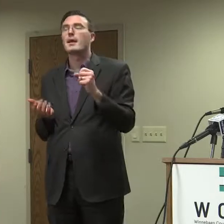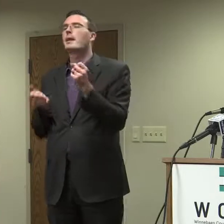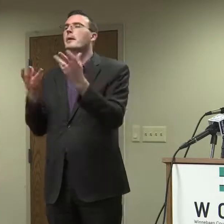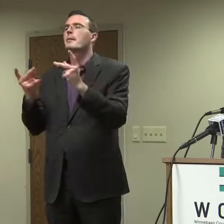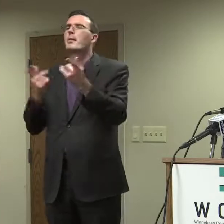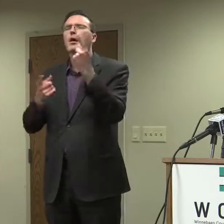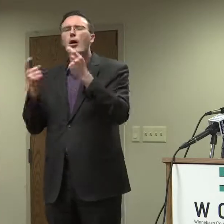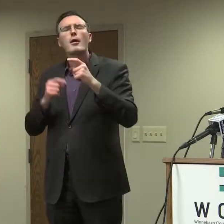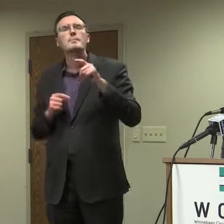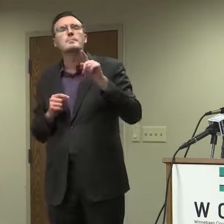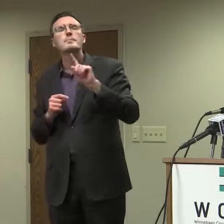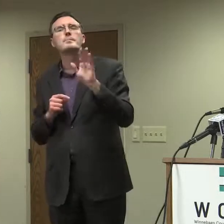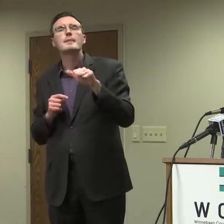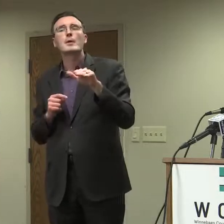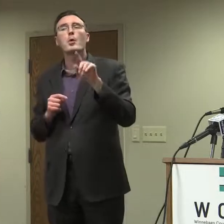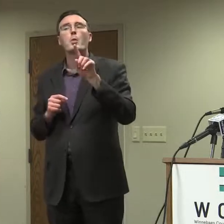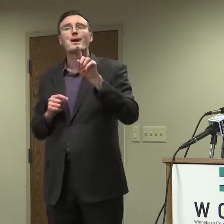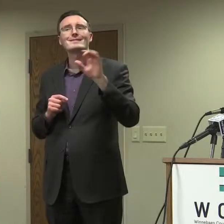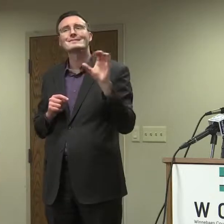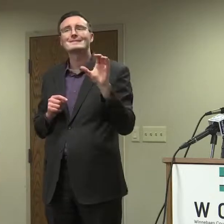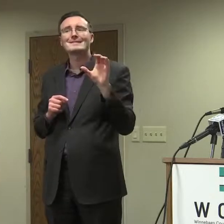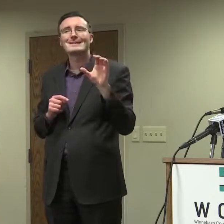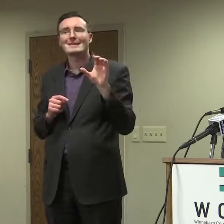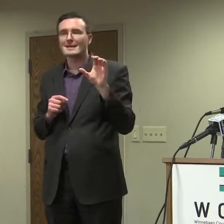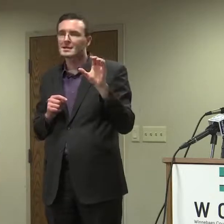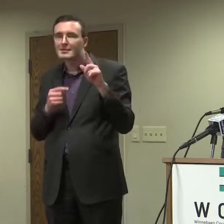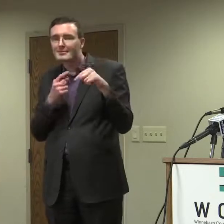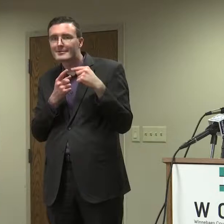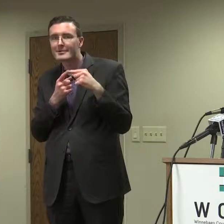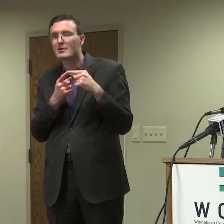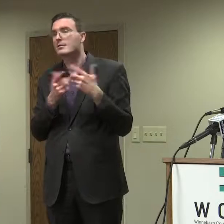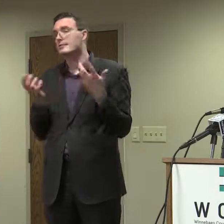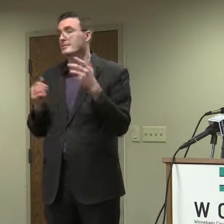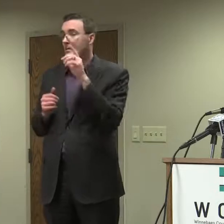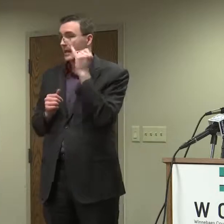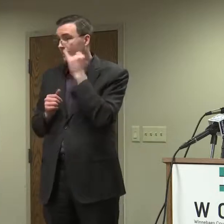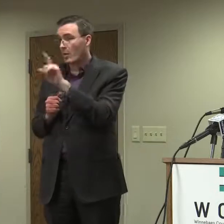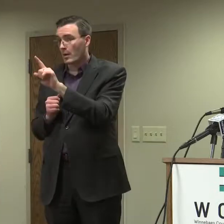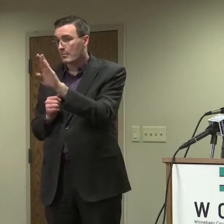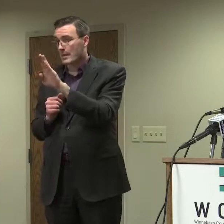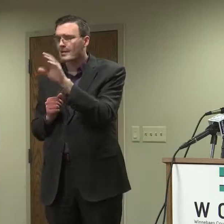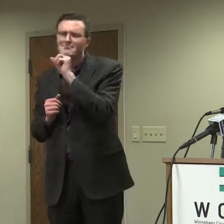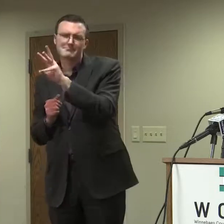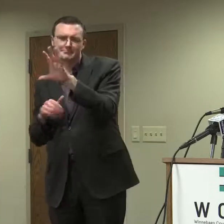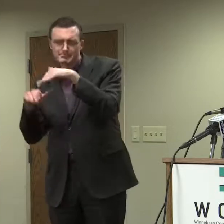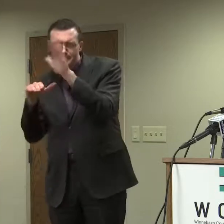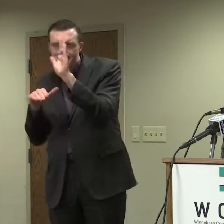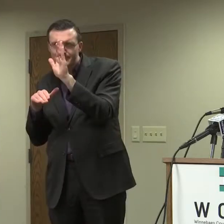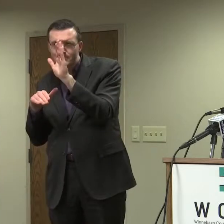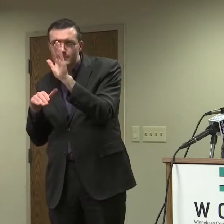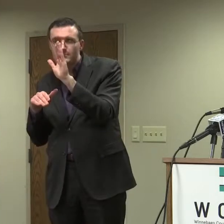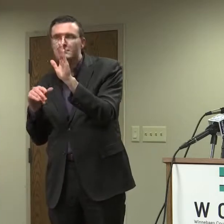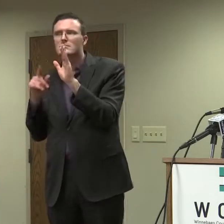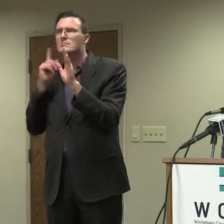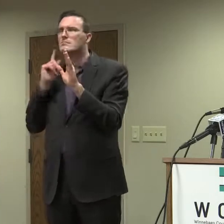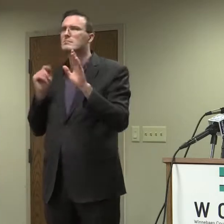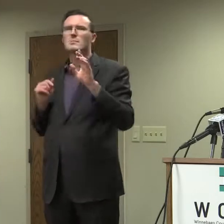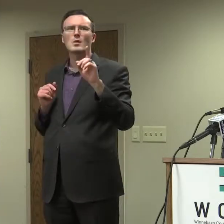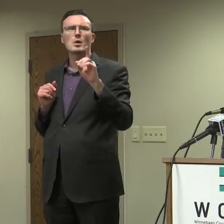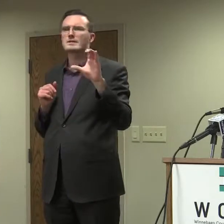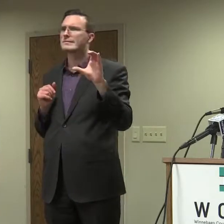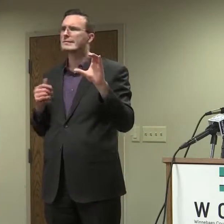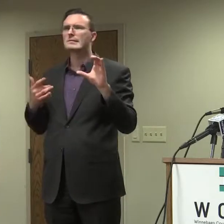start. So if you're a phase 1B, meaning you're a person that's over 60, 65 or over, and all of a sudden you're hearing about phase